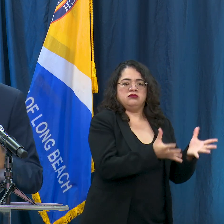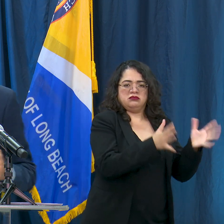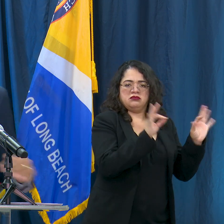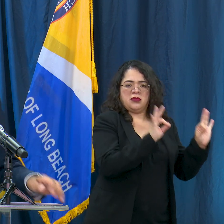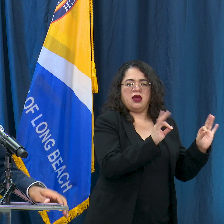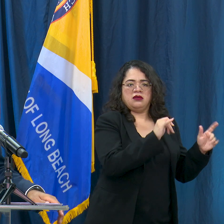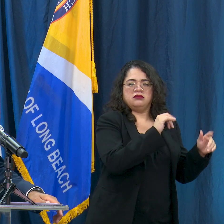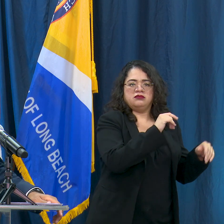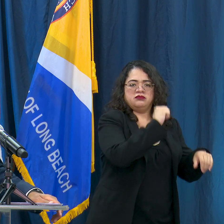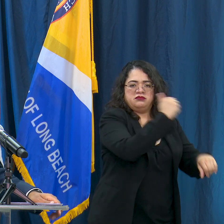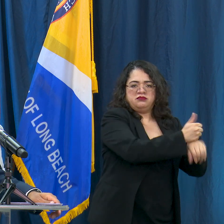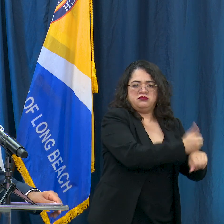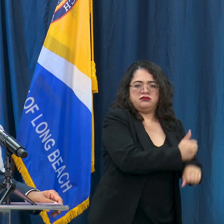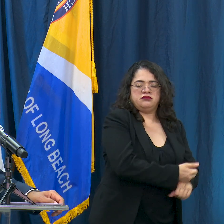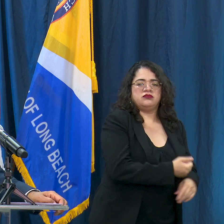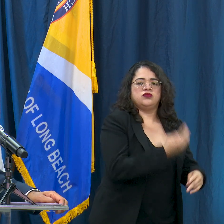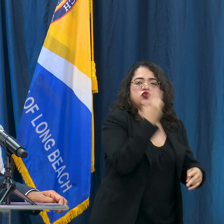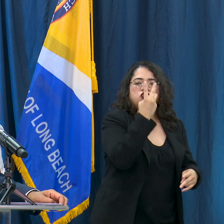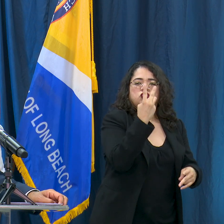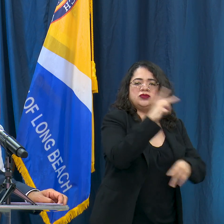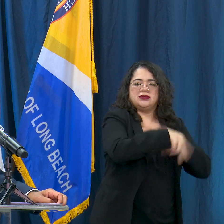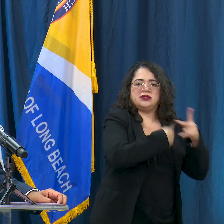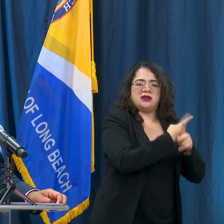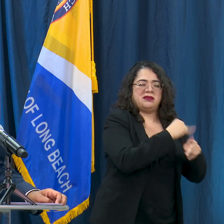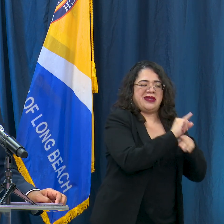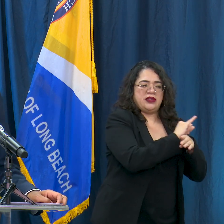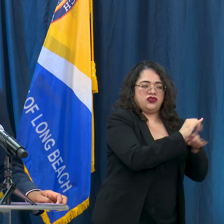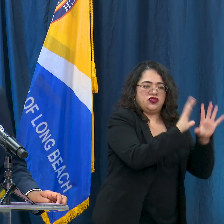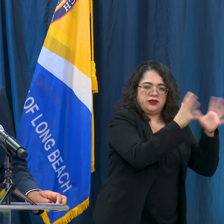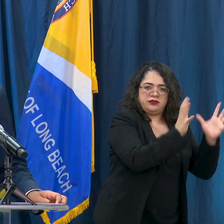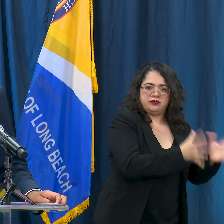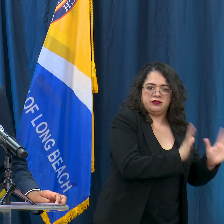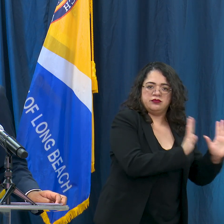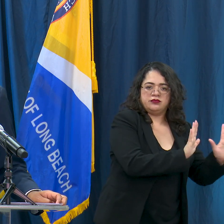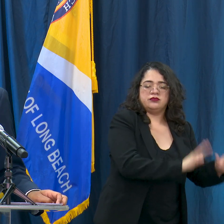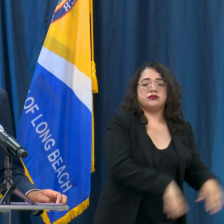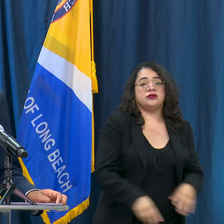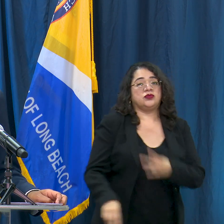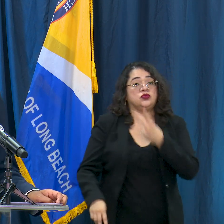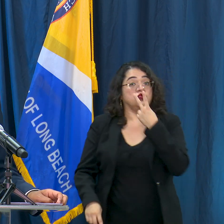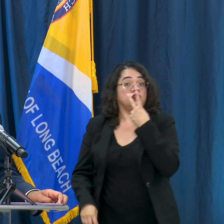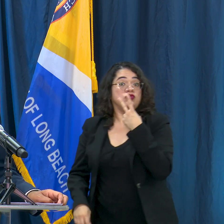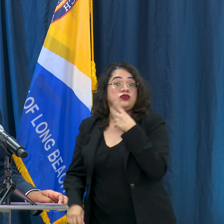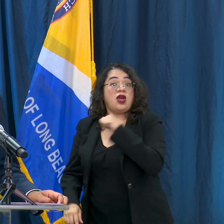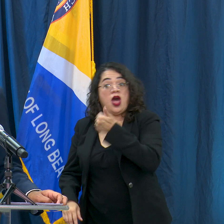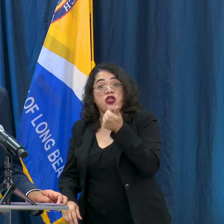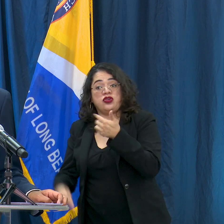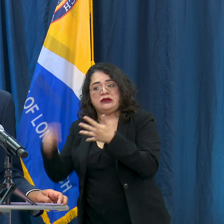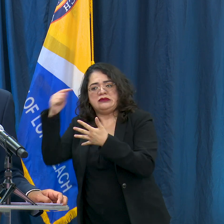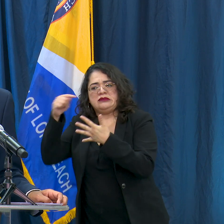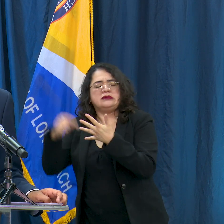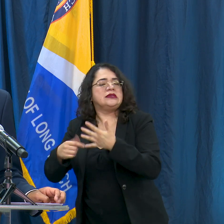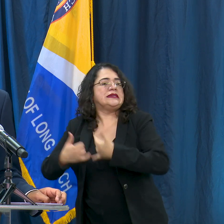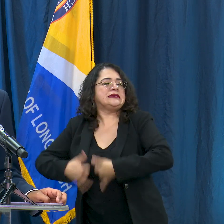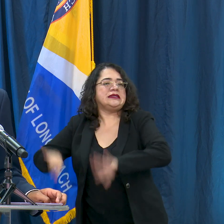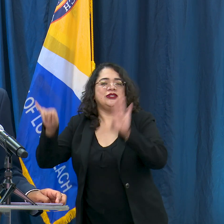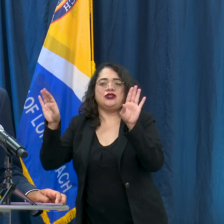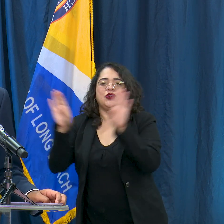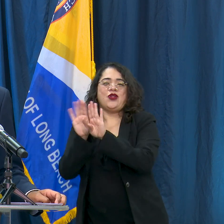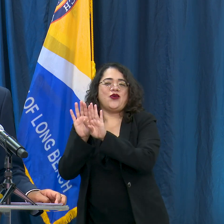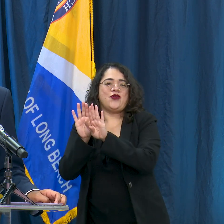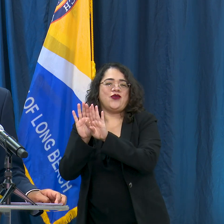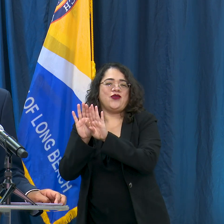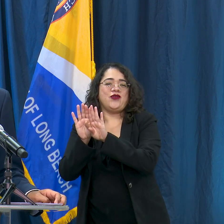a series of other industries that are still not reopening anywhere in the state of California, and that they're still closed. And even if you got